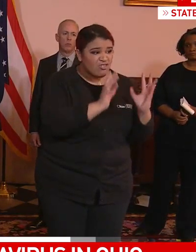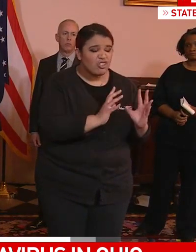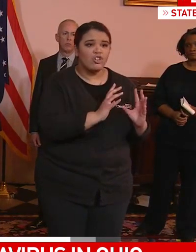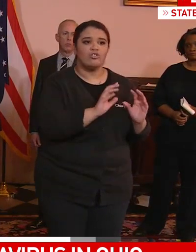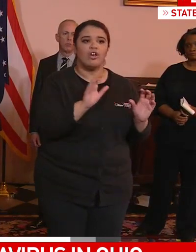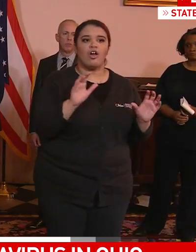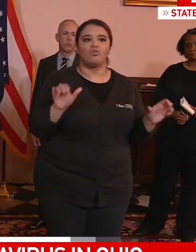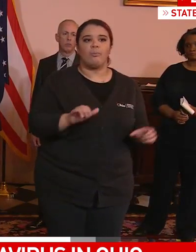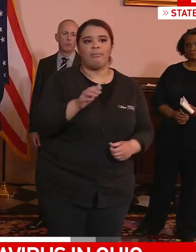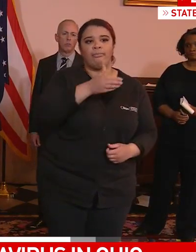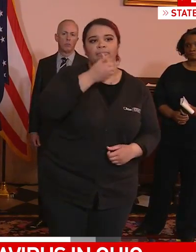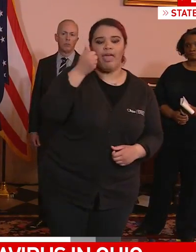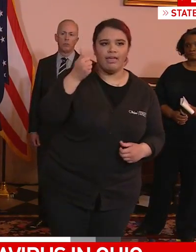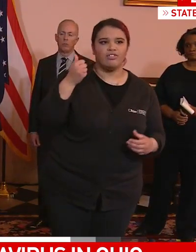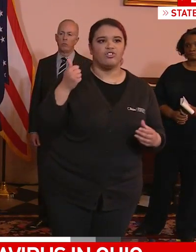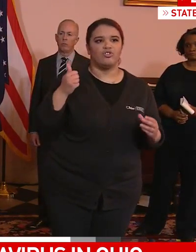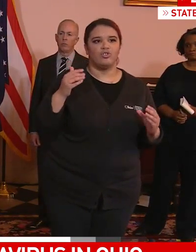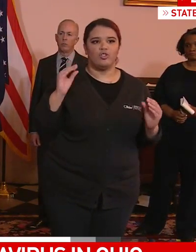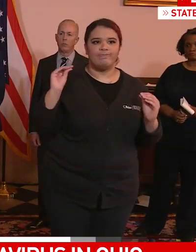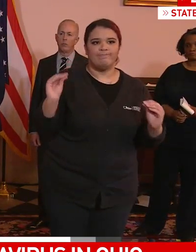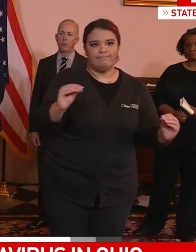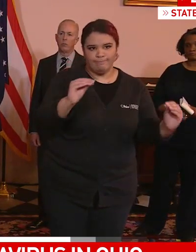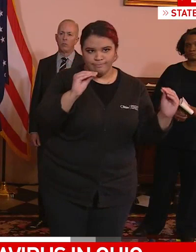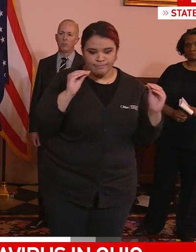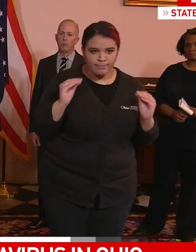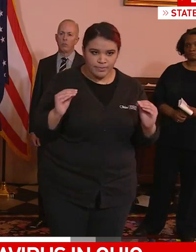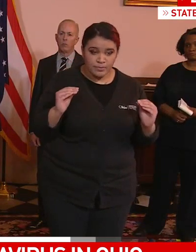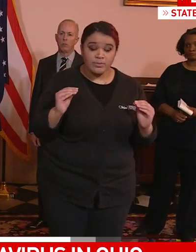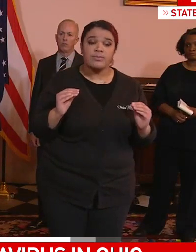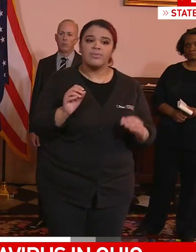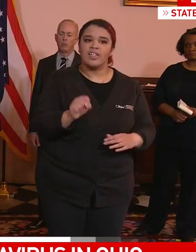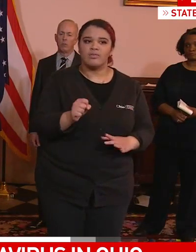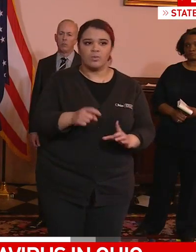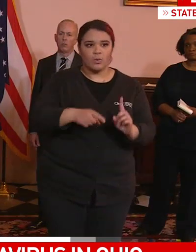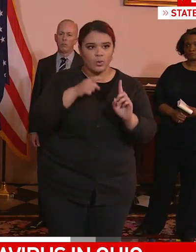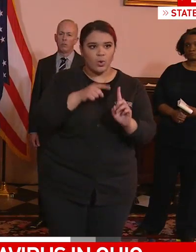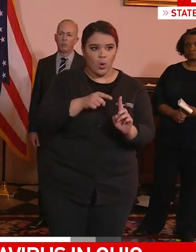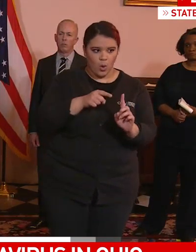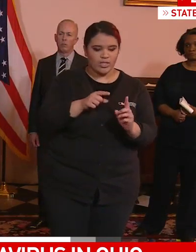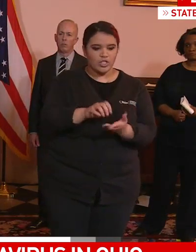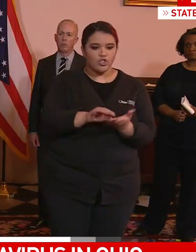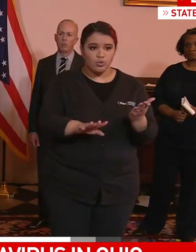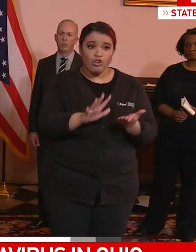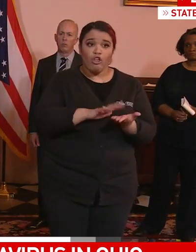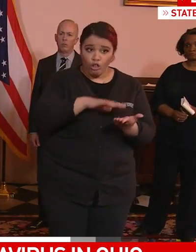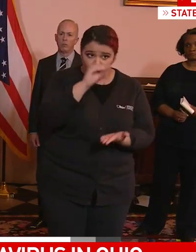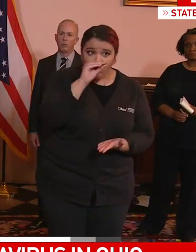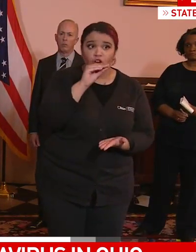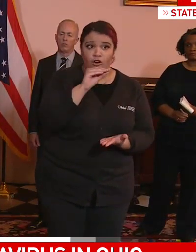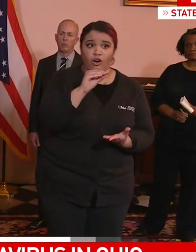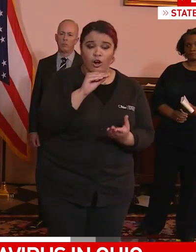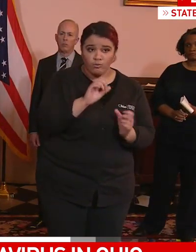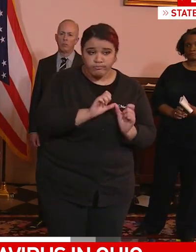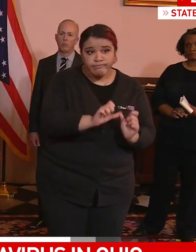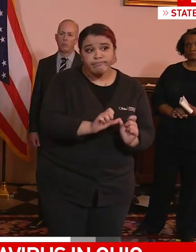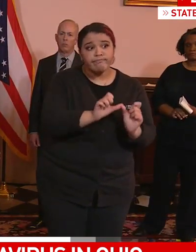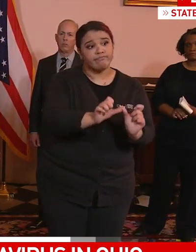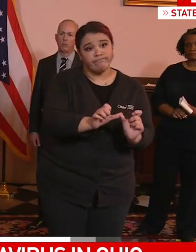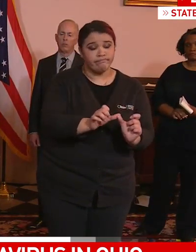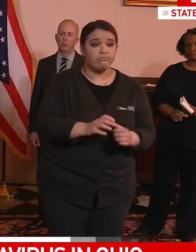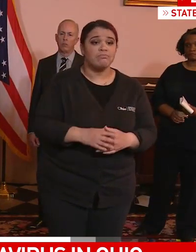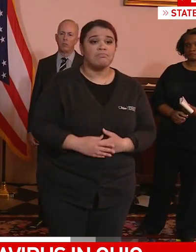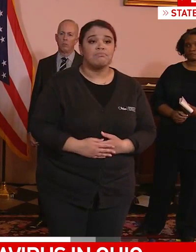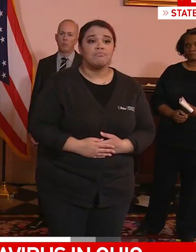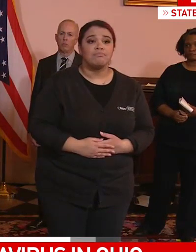And, the focus is on to continue that learning during this period of time. We stop